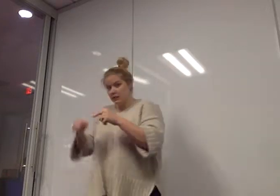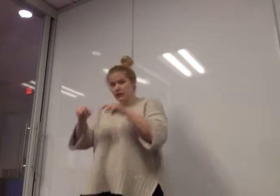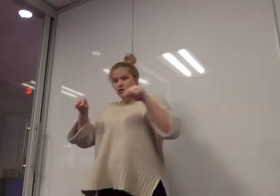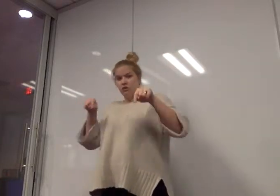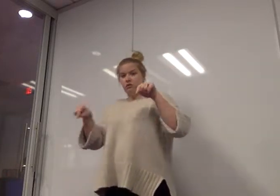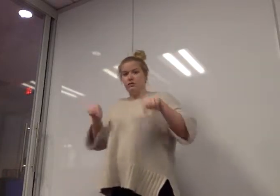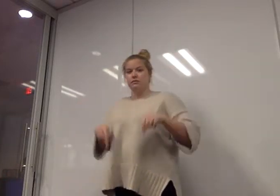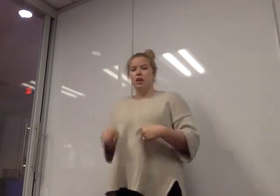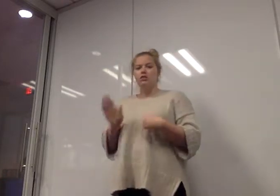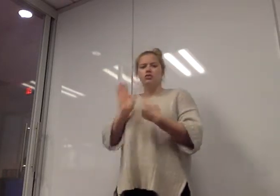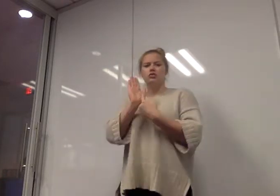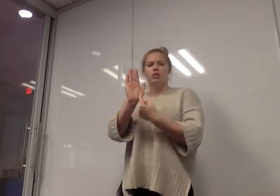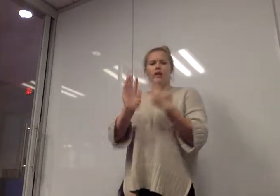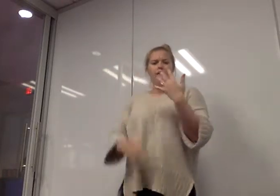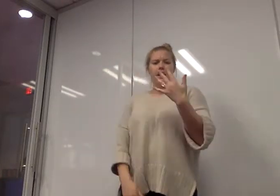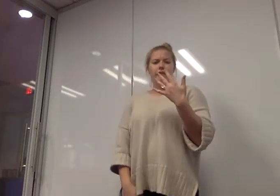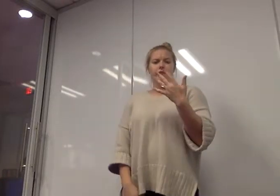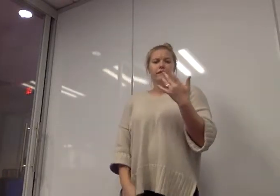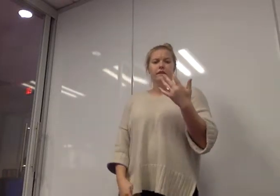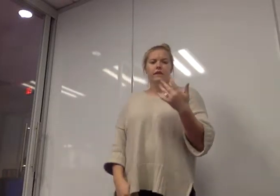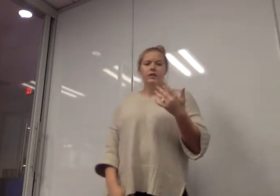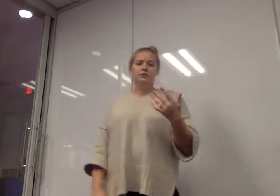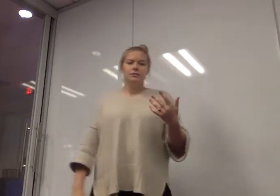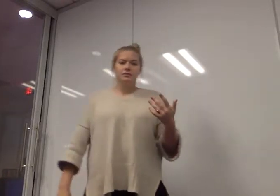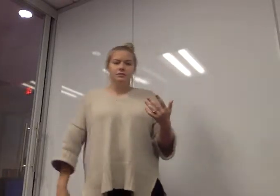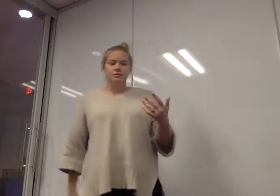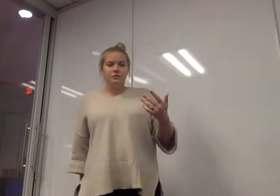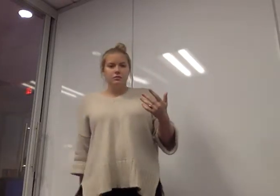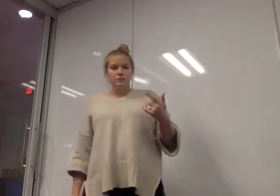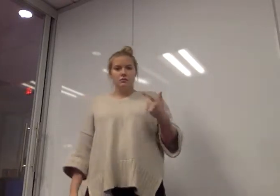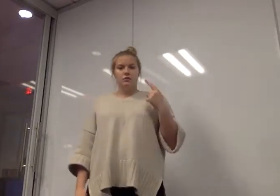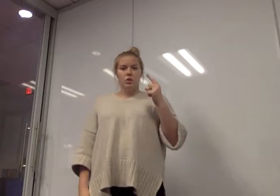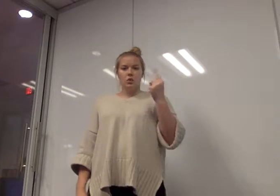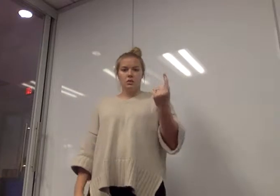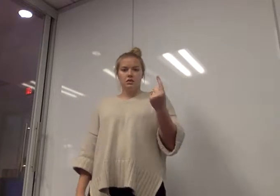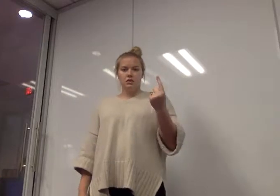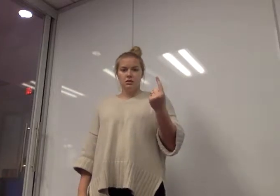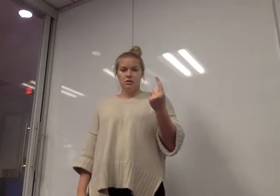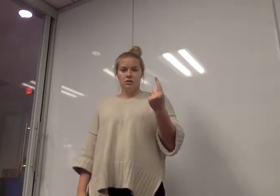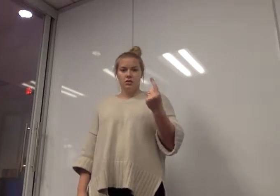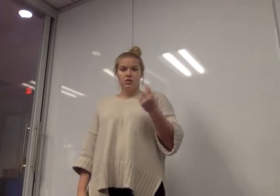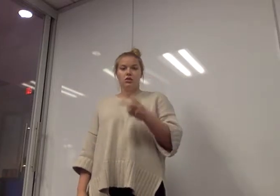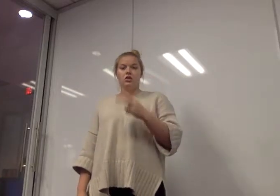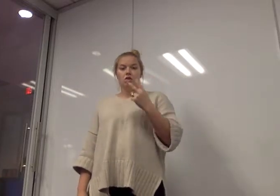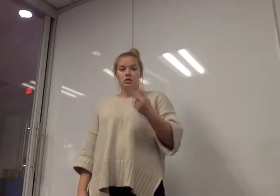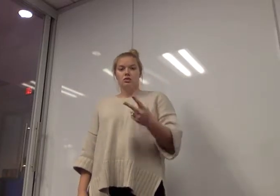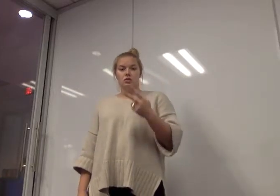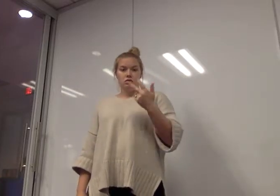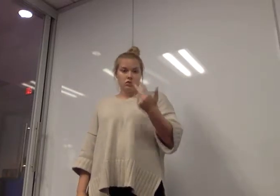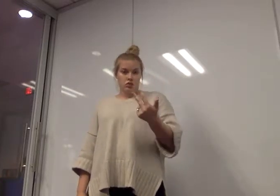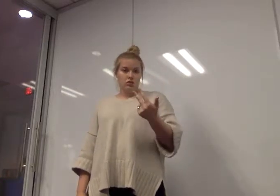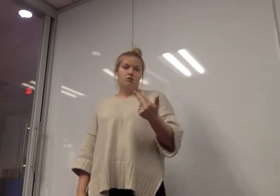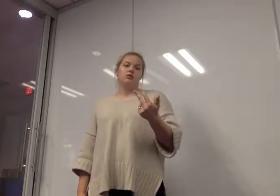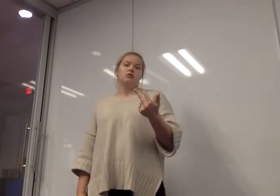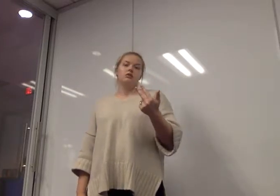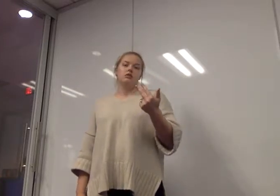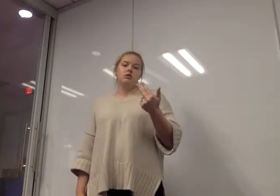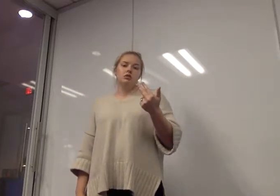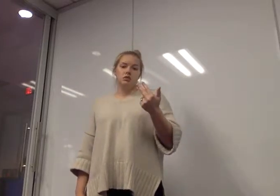the poses, although they took on only 2. So here's one, a couple more. This one has